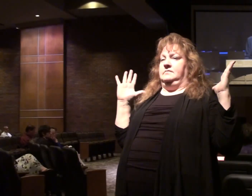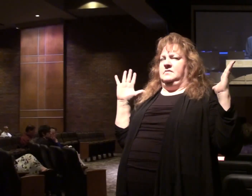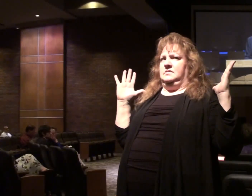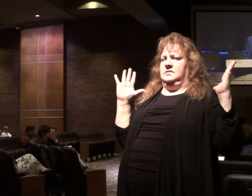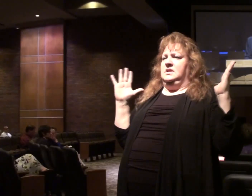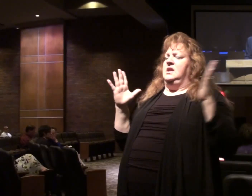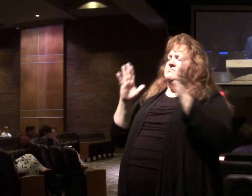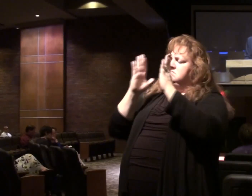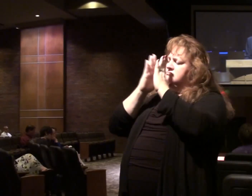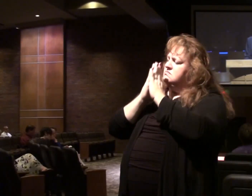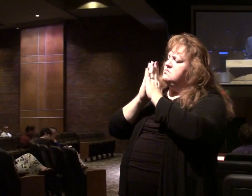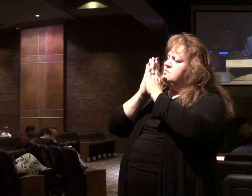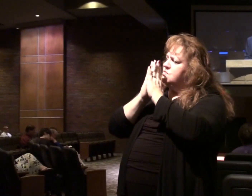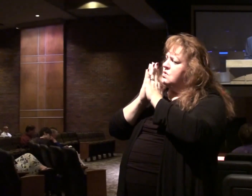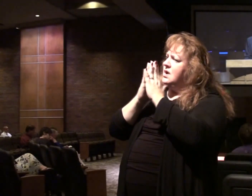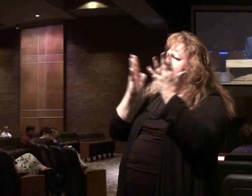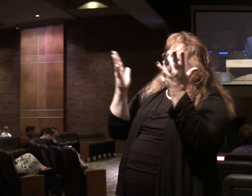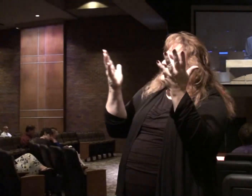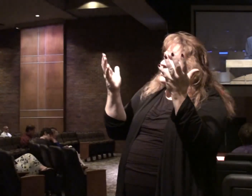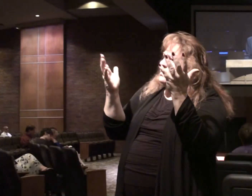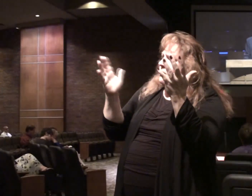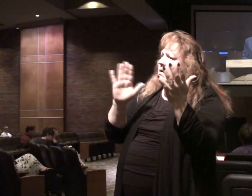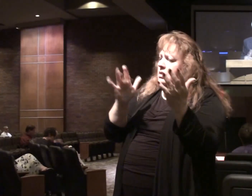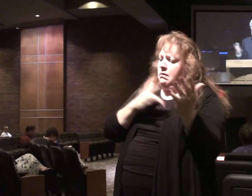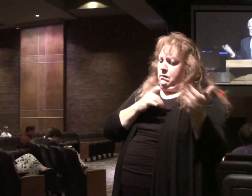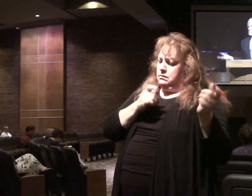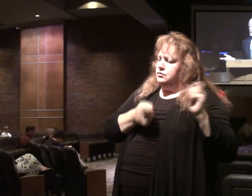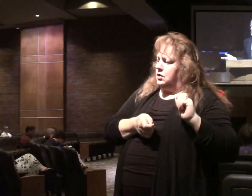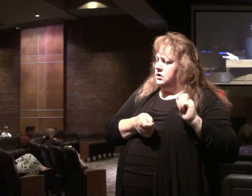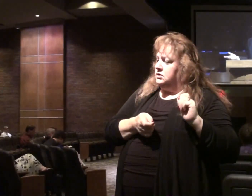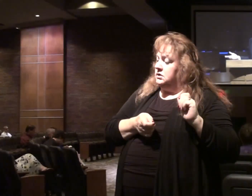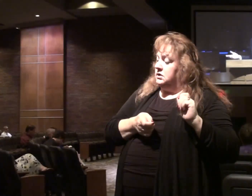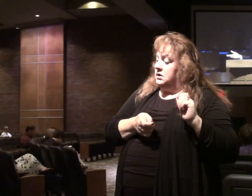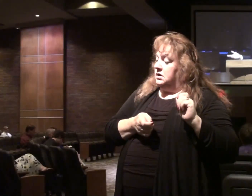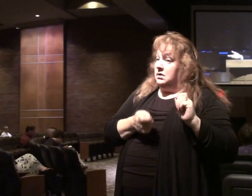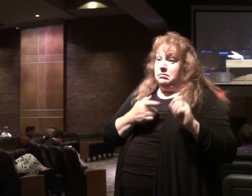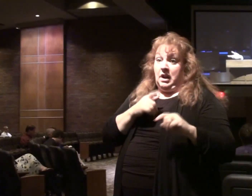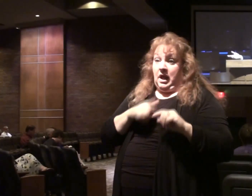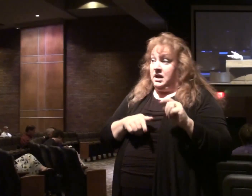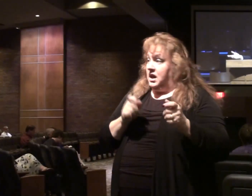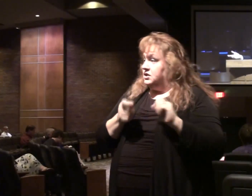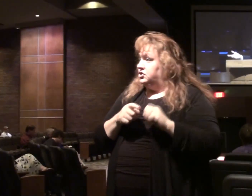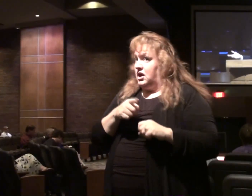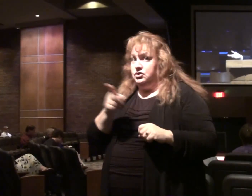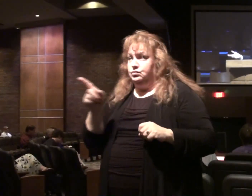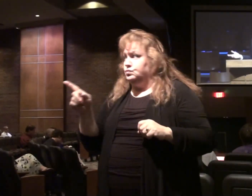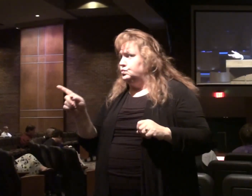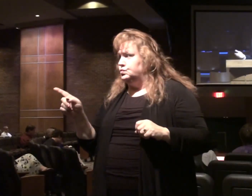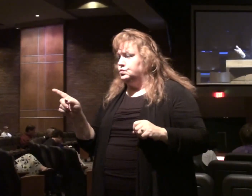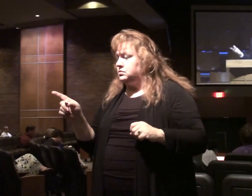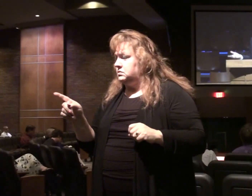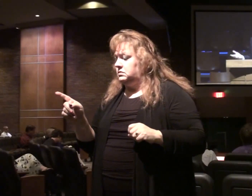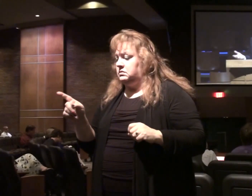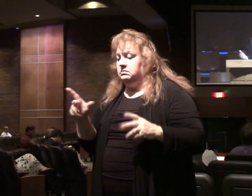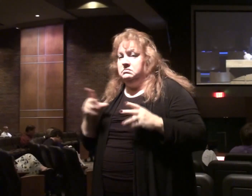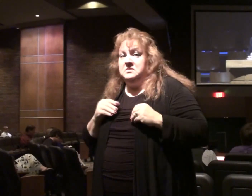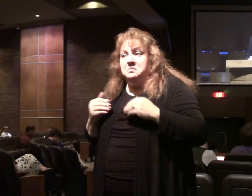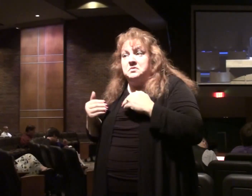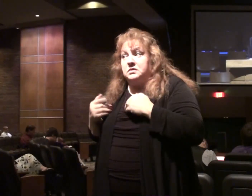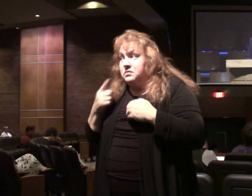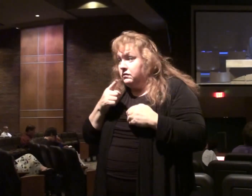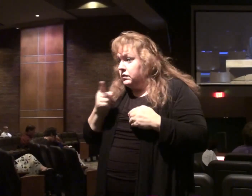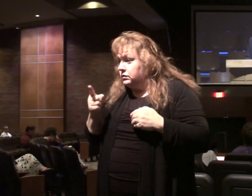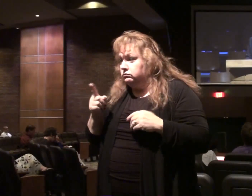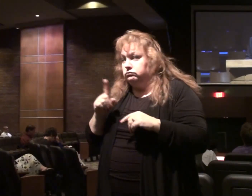Now, his prayer and desire was for their change, but he can't change them. I can't take